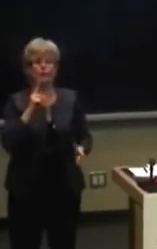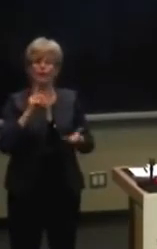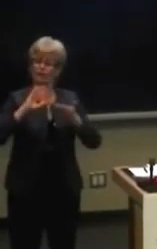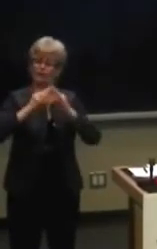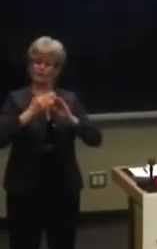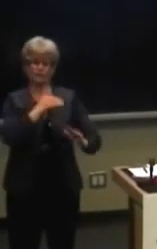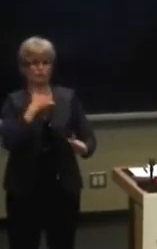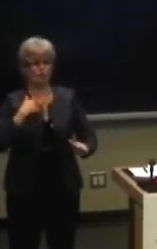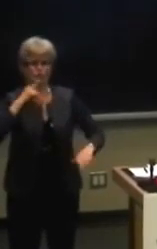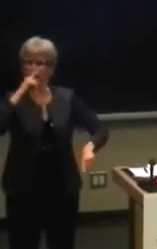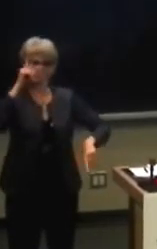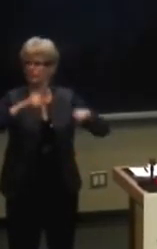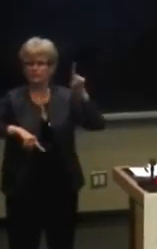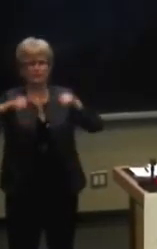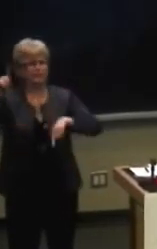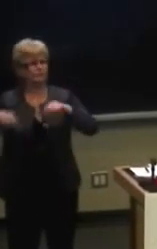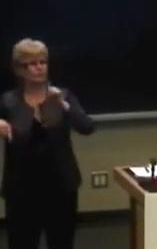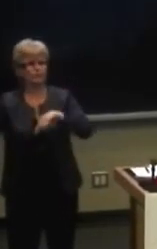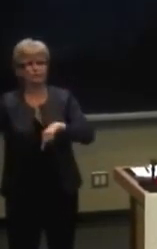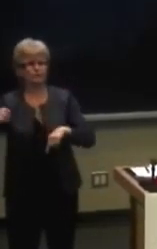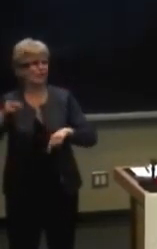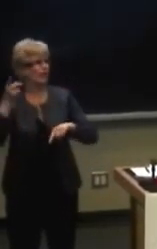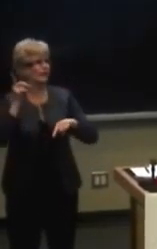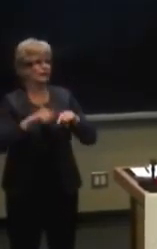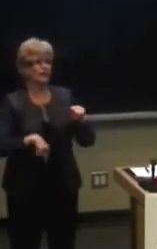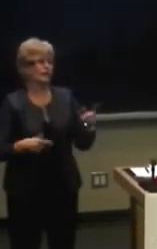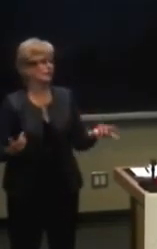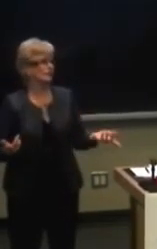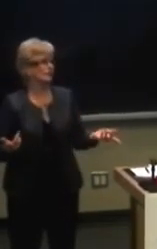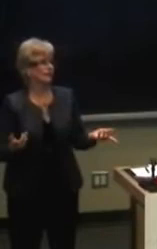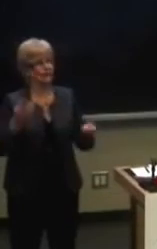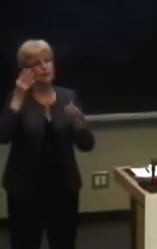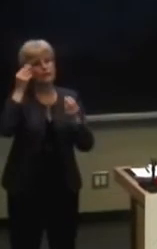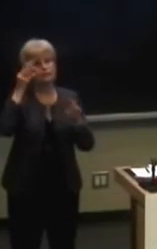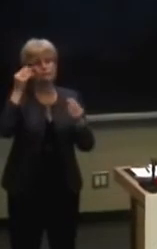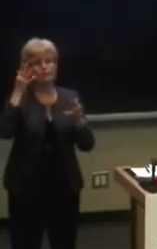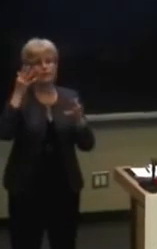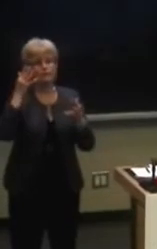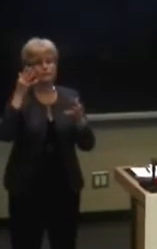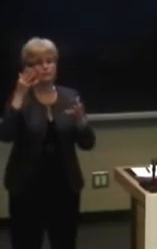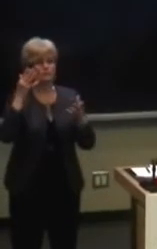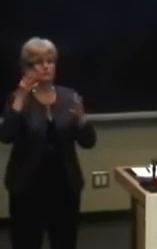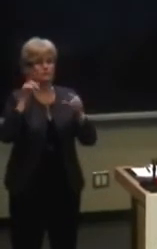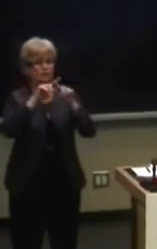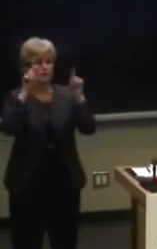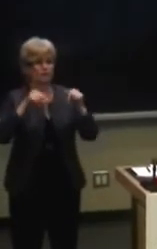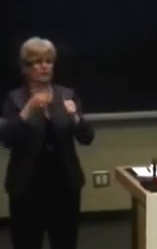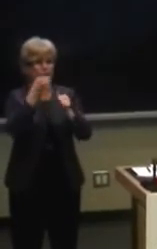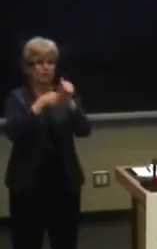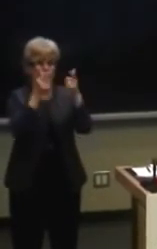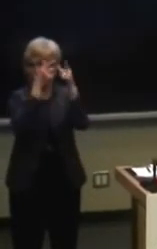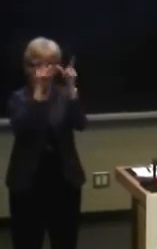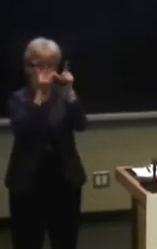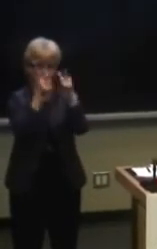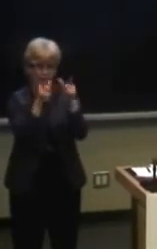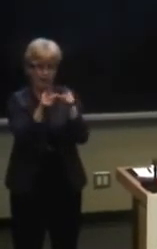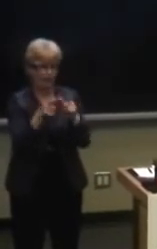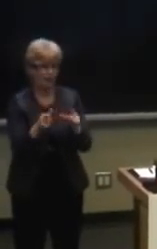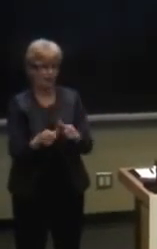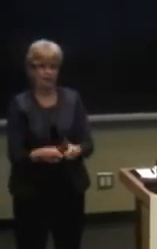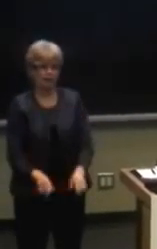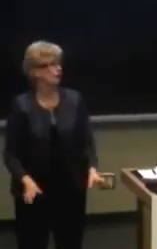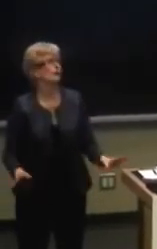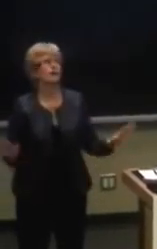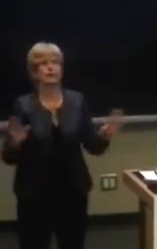of Toronto is. We will not be able to provide information on our stations in every language. In actual fact,